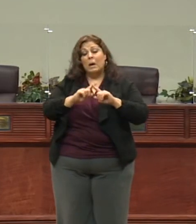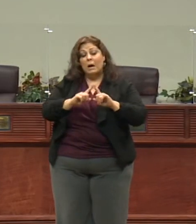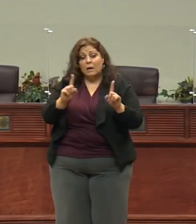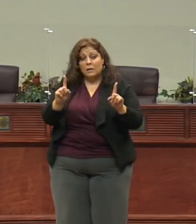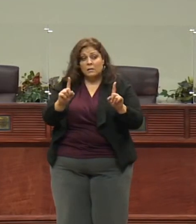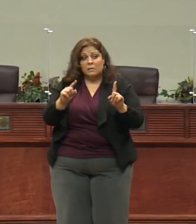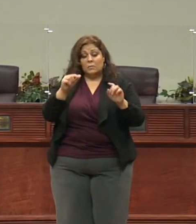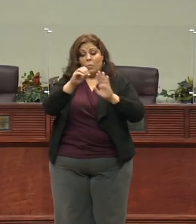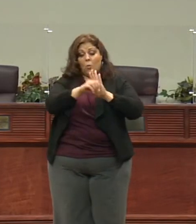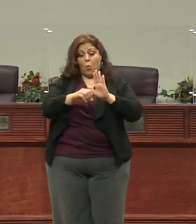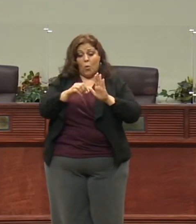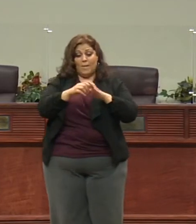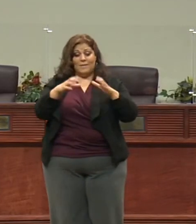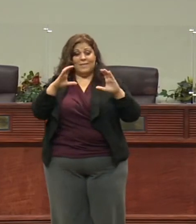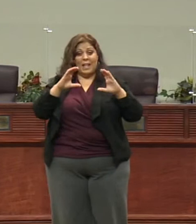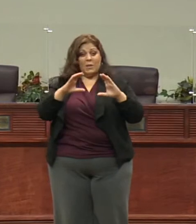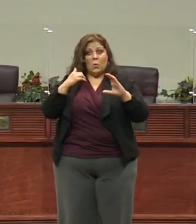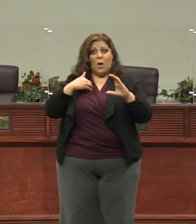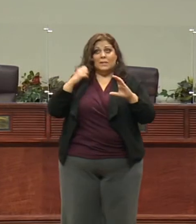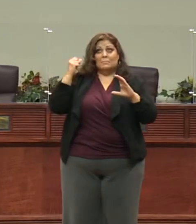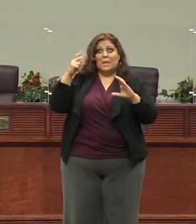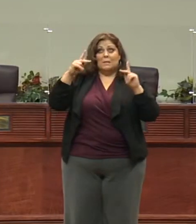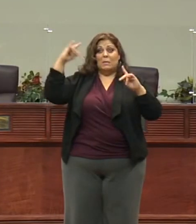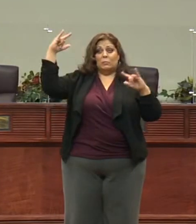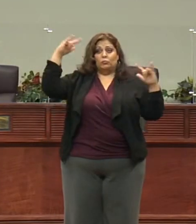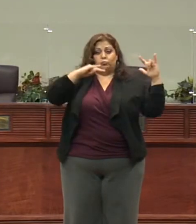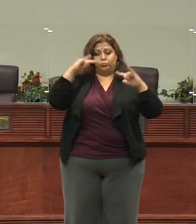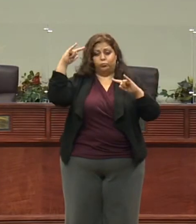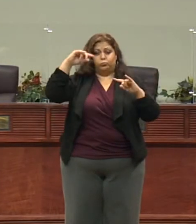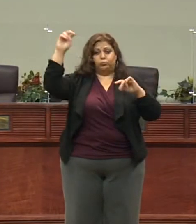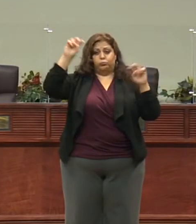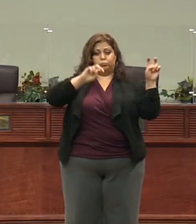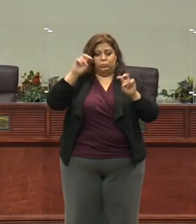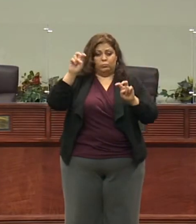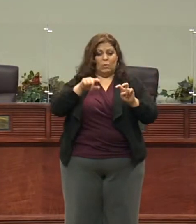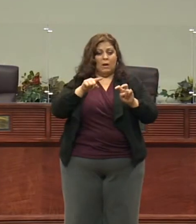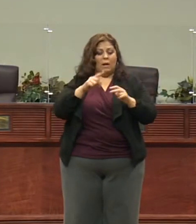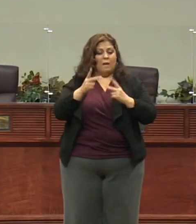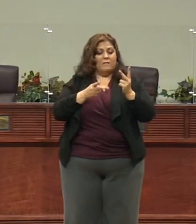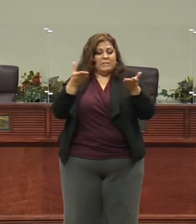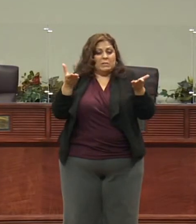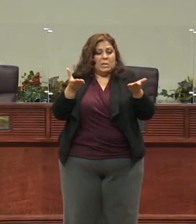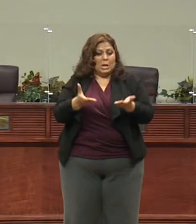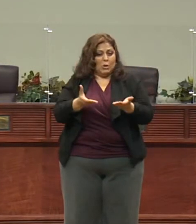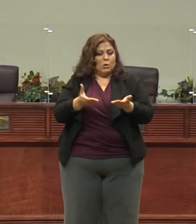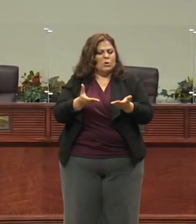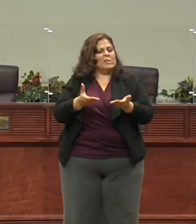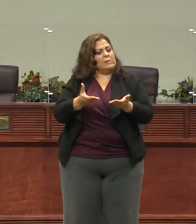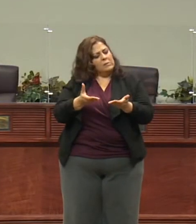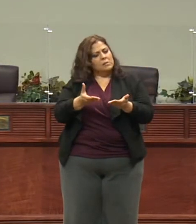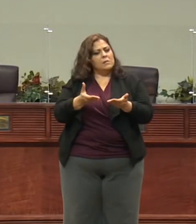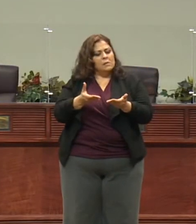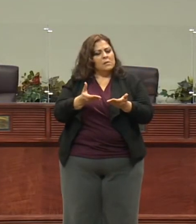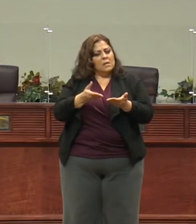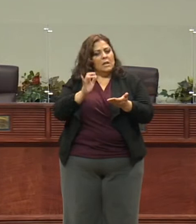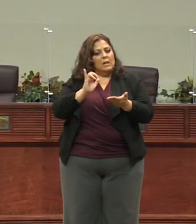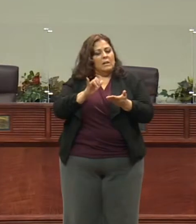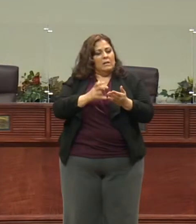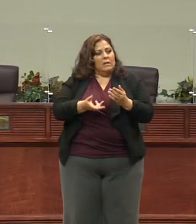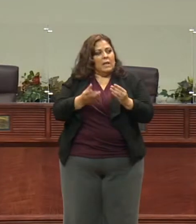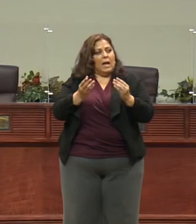traveling in to our community, I think it does create some complications for